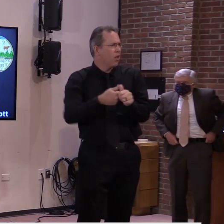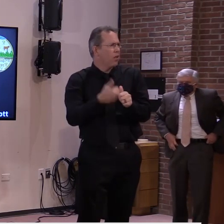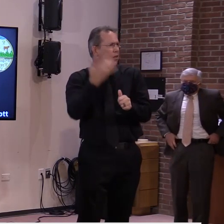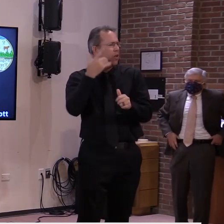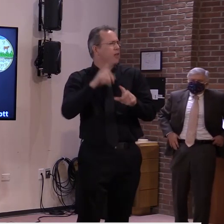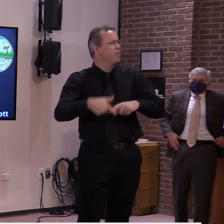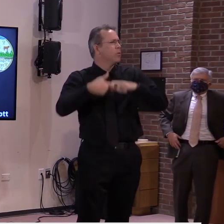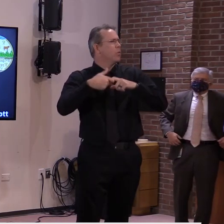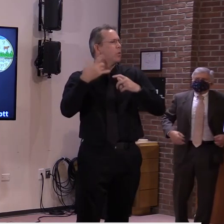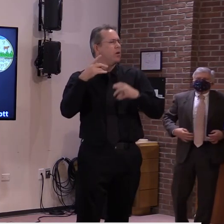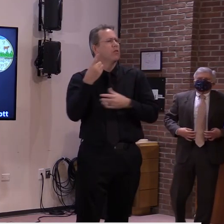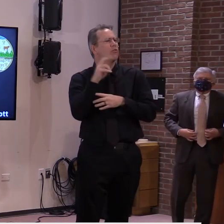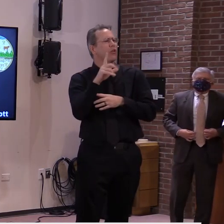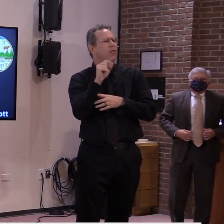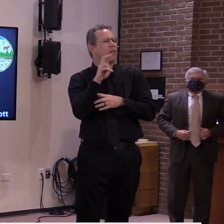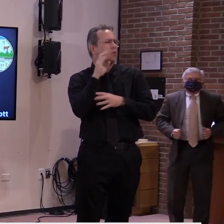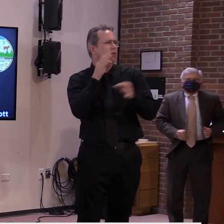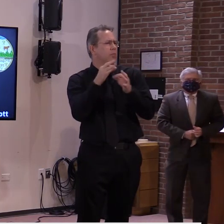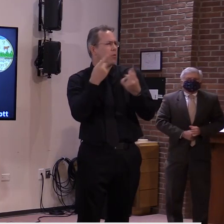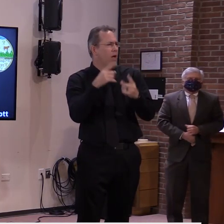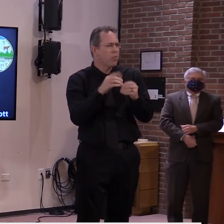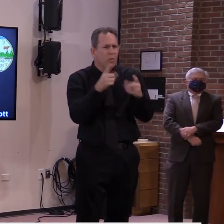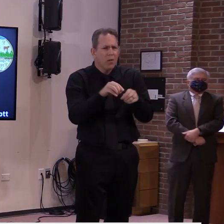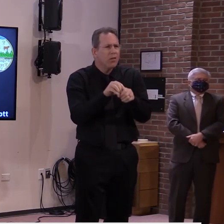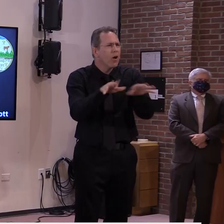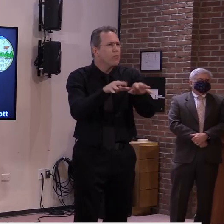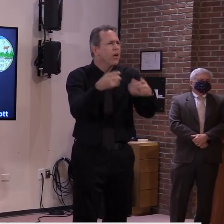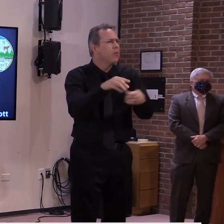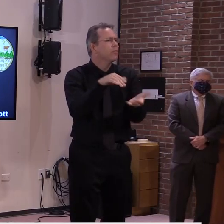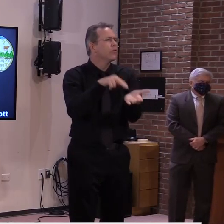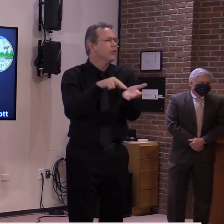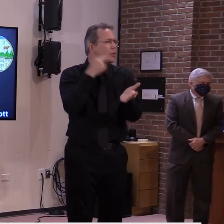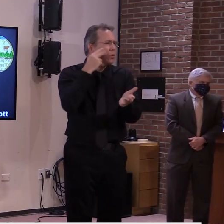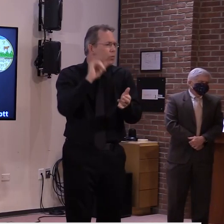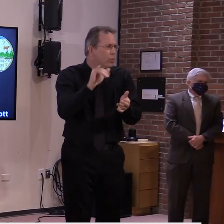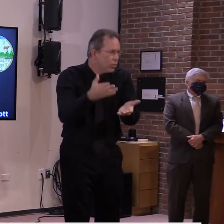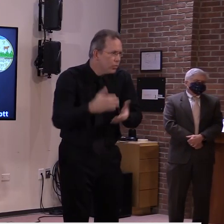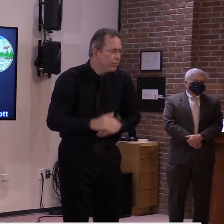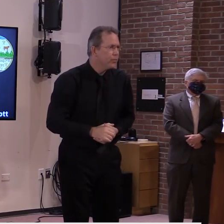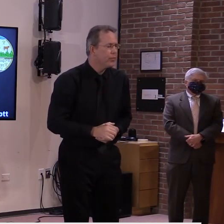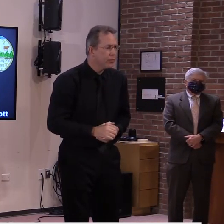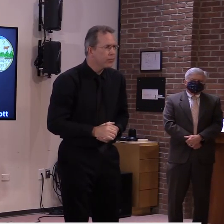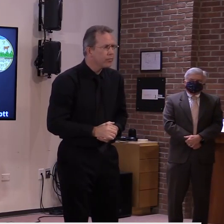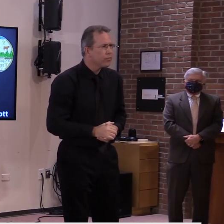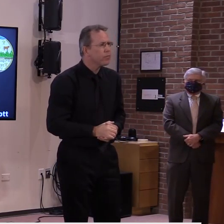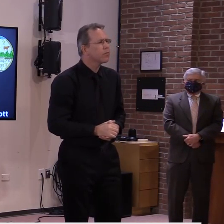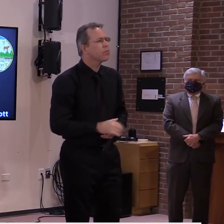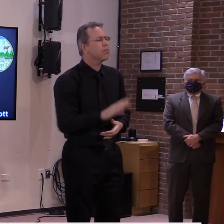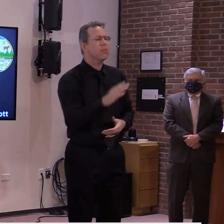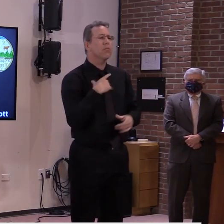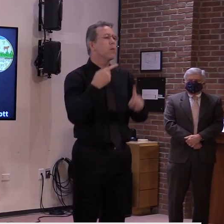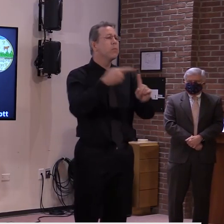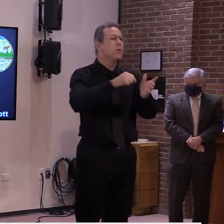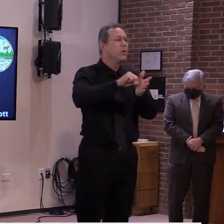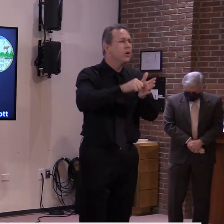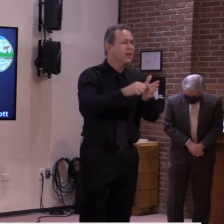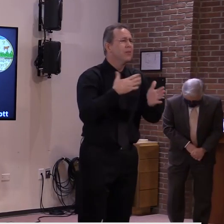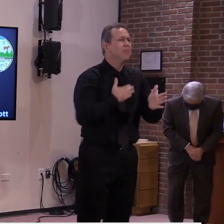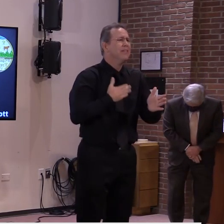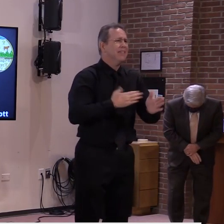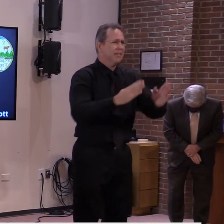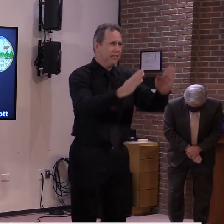our long-term care facilities. But the bottom line is, we've got to pay attention to what's happening right